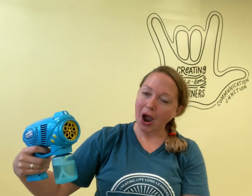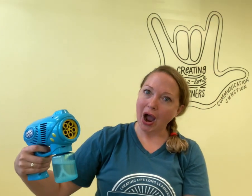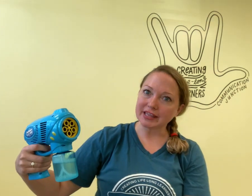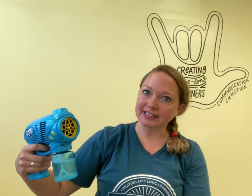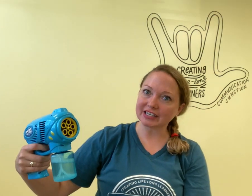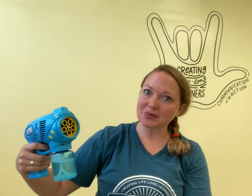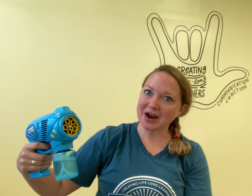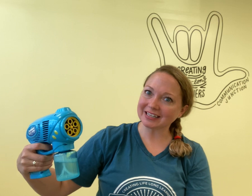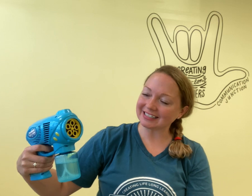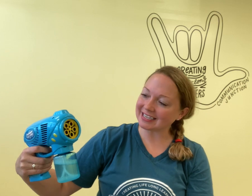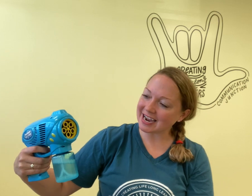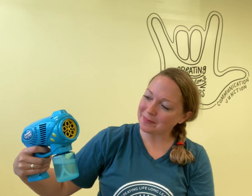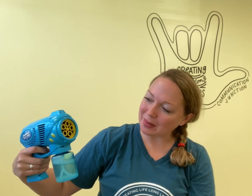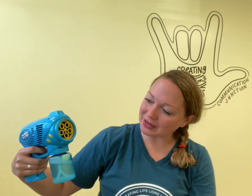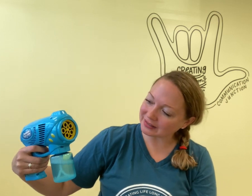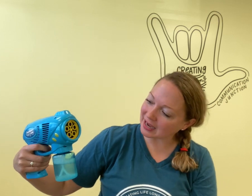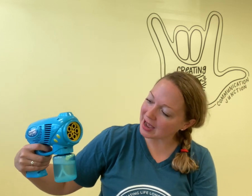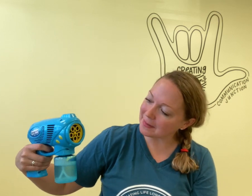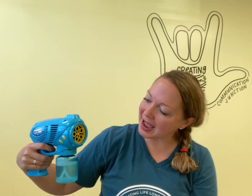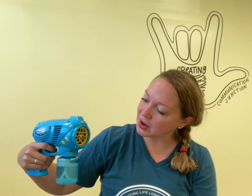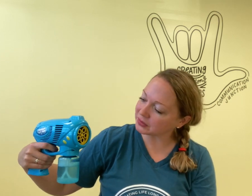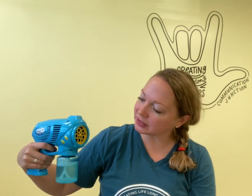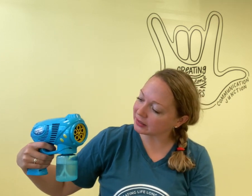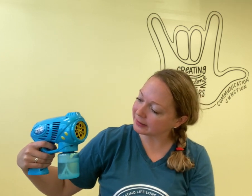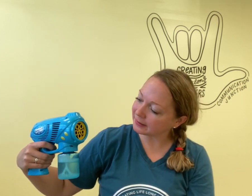I think it's gonna work, let's see. Bubbles, come out.